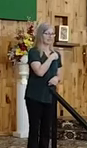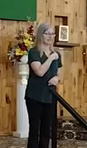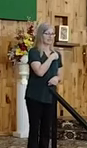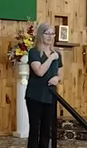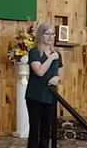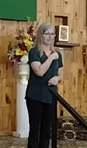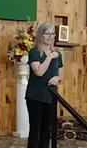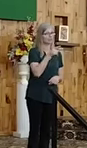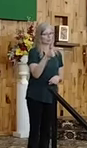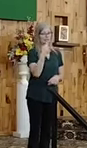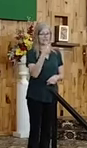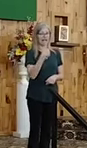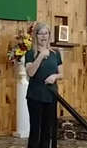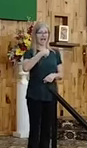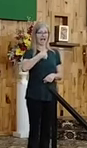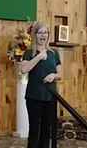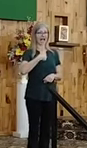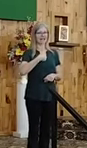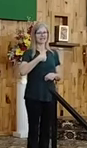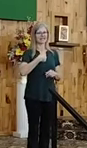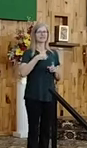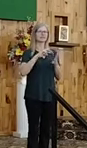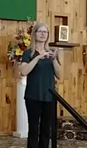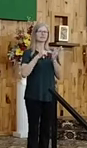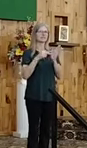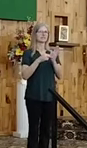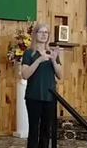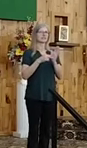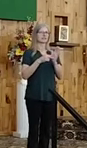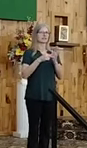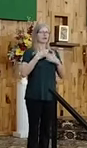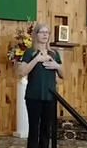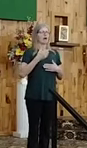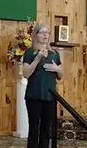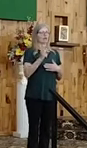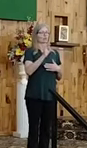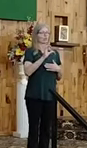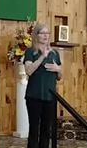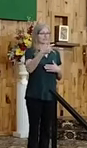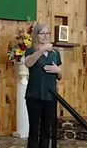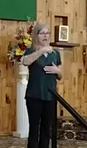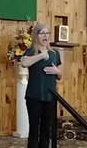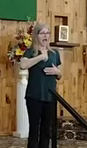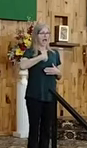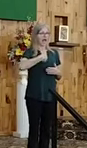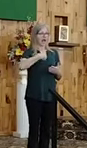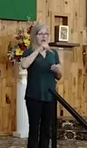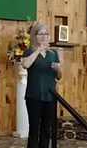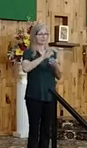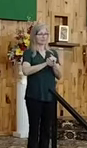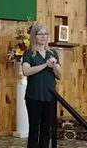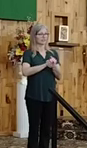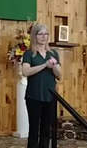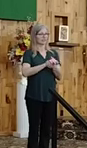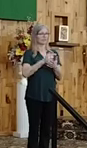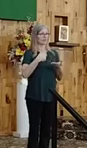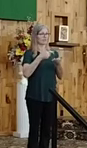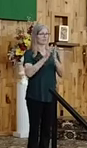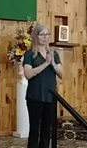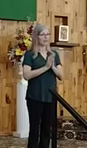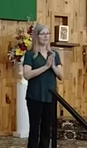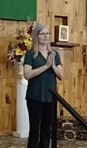you say the I within the context of the body of Christ. It's, I believe, but I pray the creed. Within the